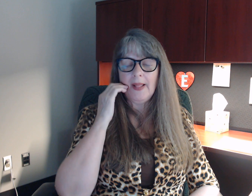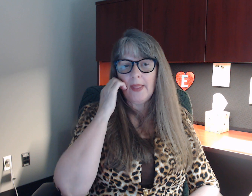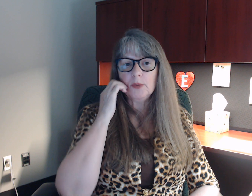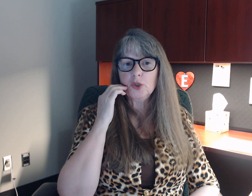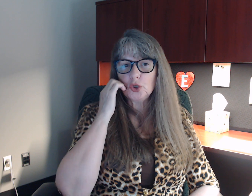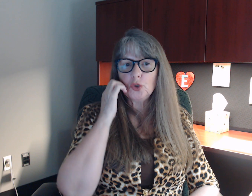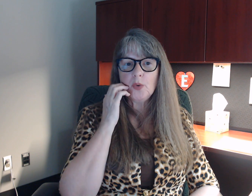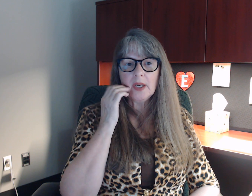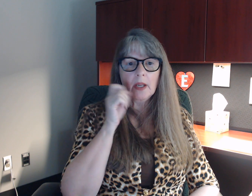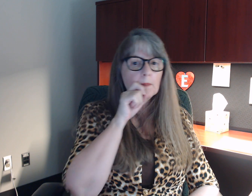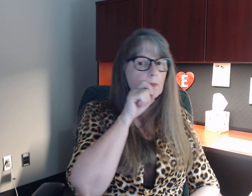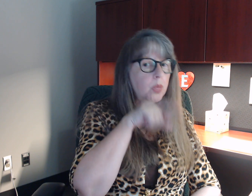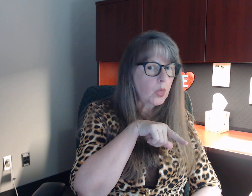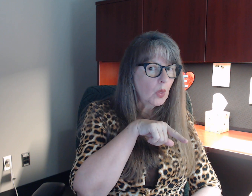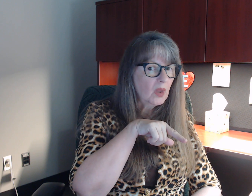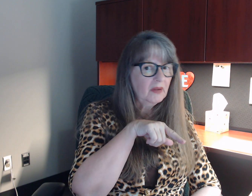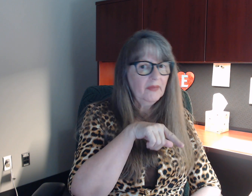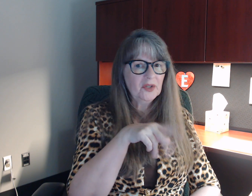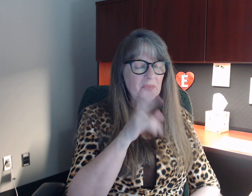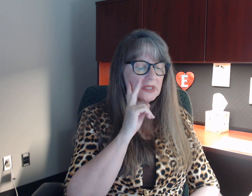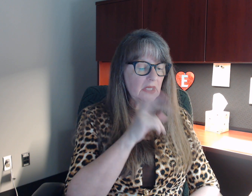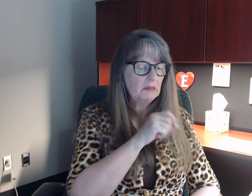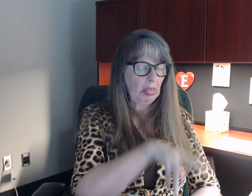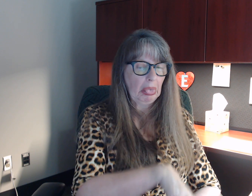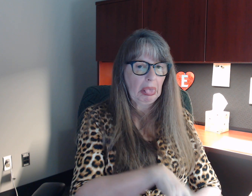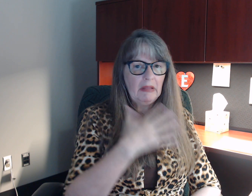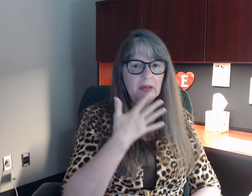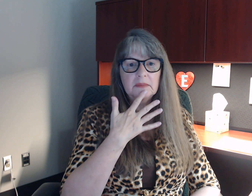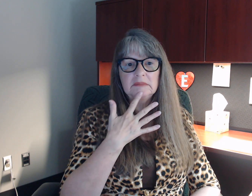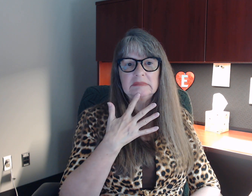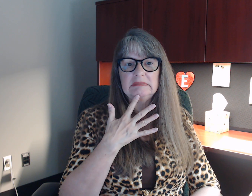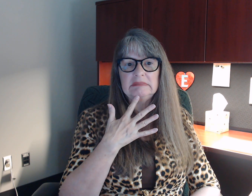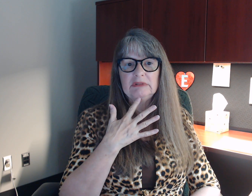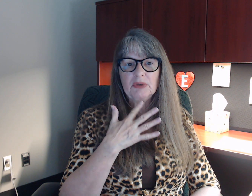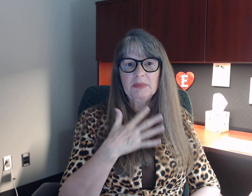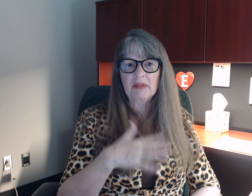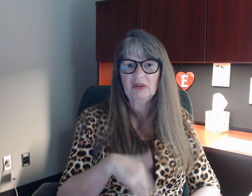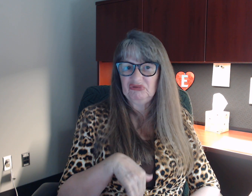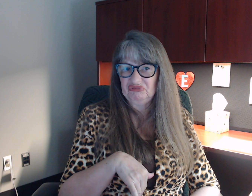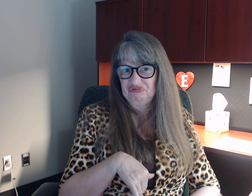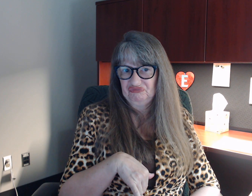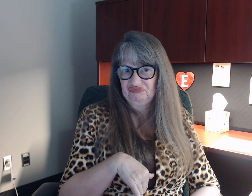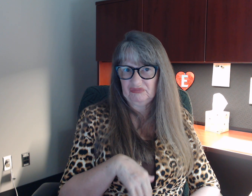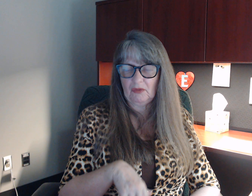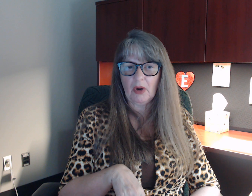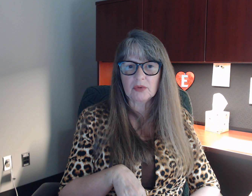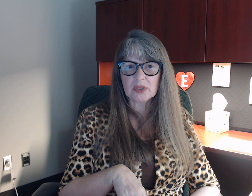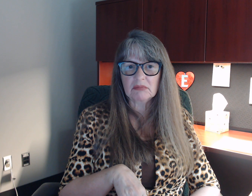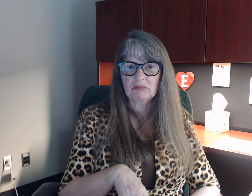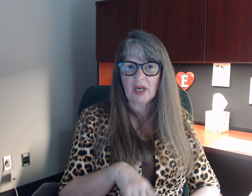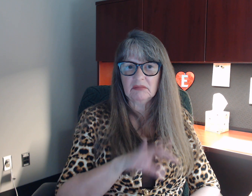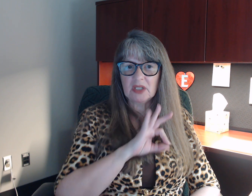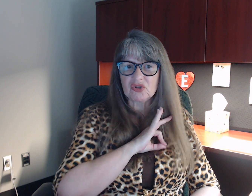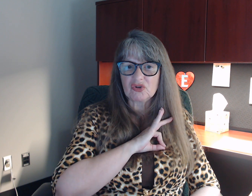they would chew it, and then you would see it and it would drip down there. Gross, right? That's just